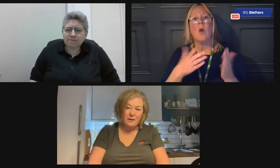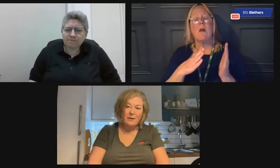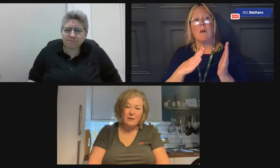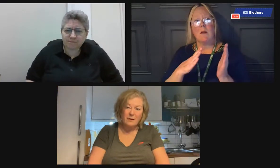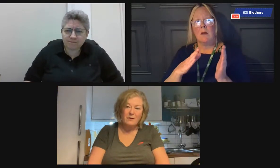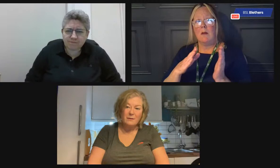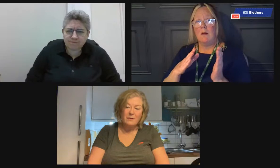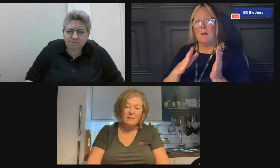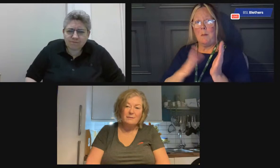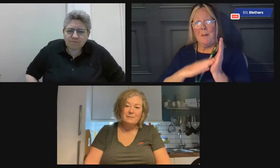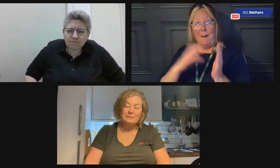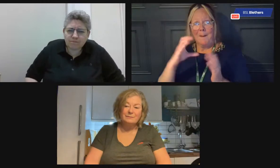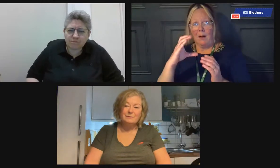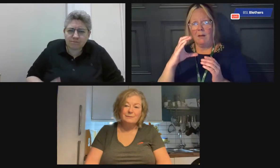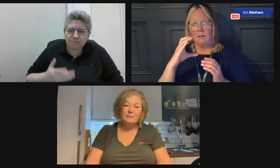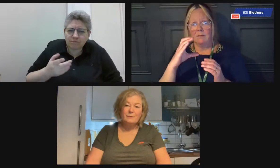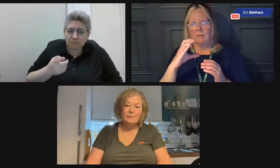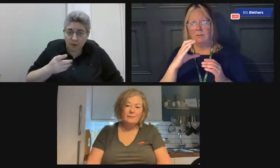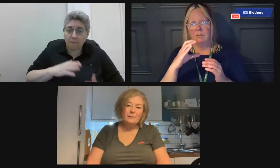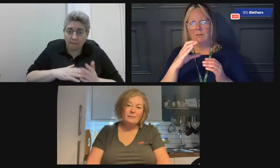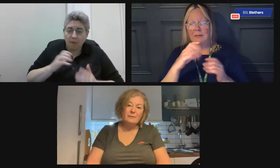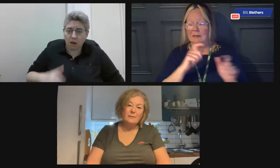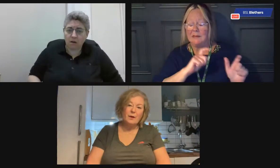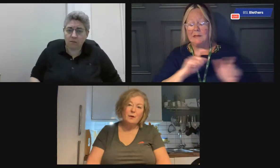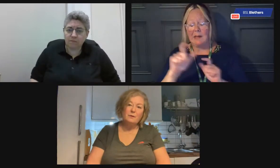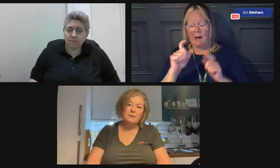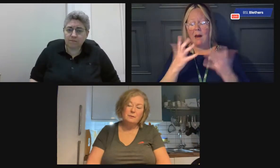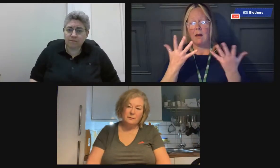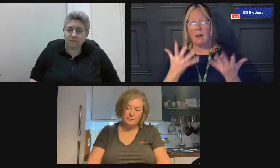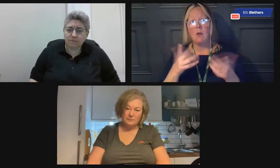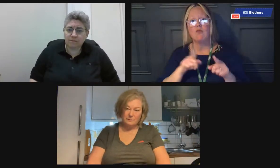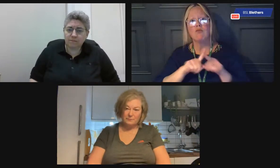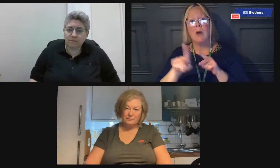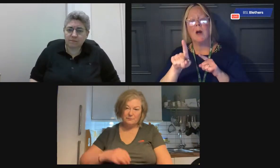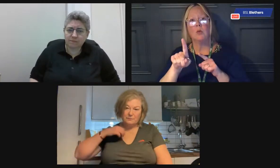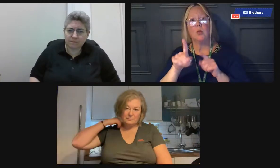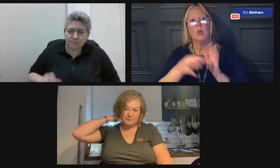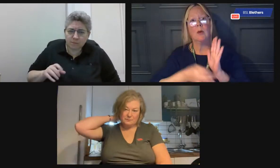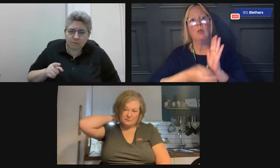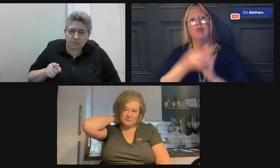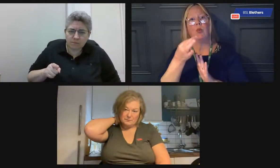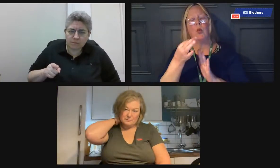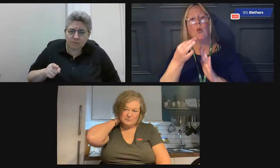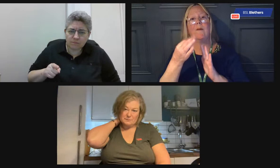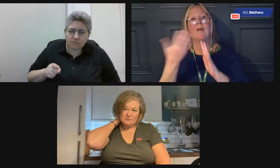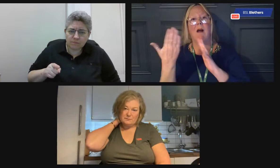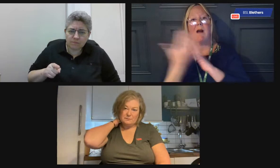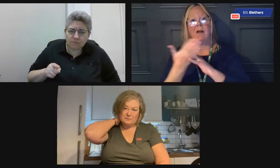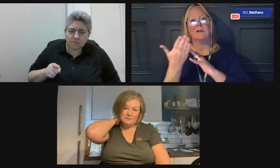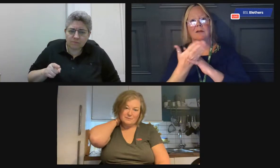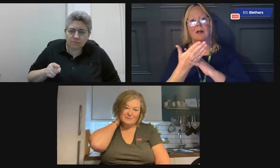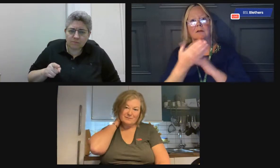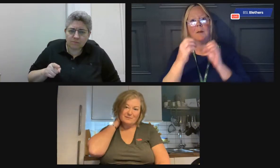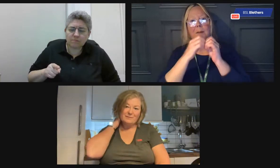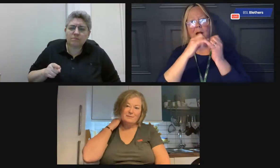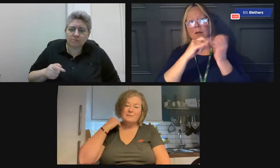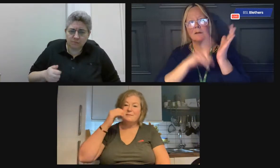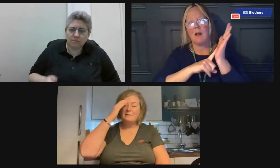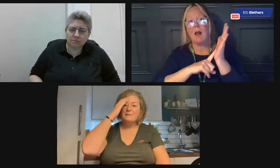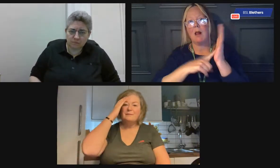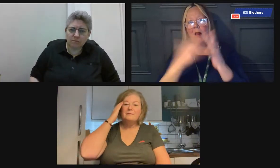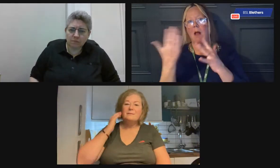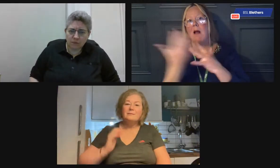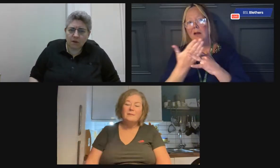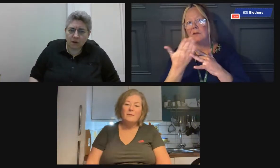these materials accessible in BSL? Well, MacMillan are still now trying to